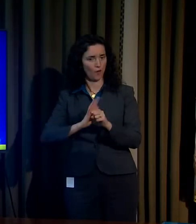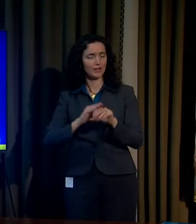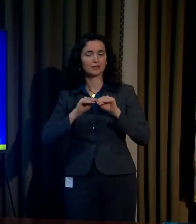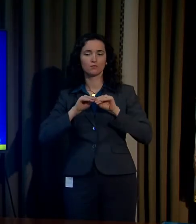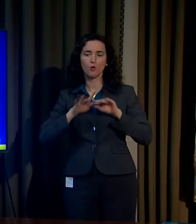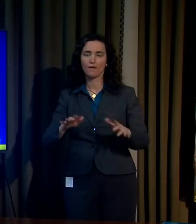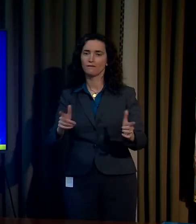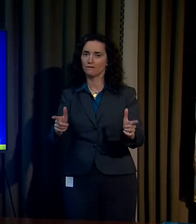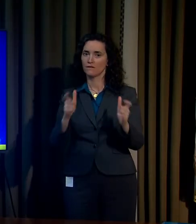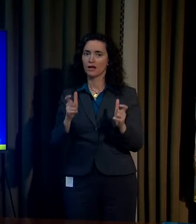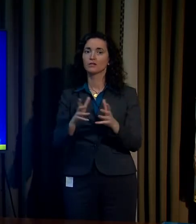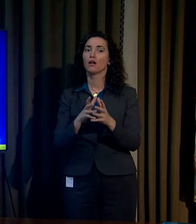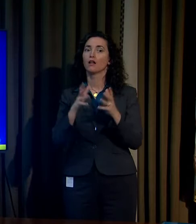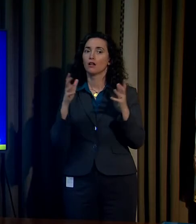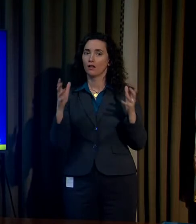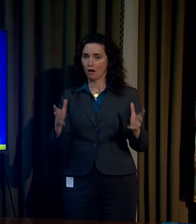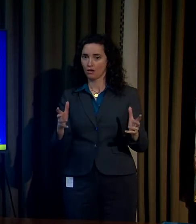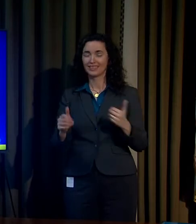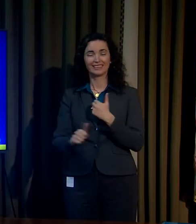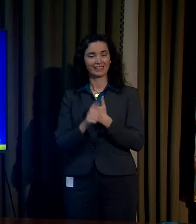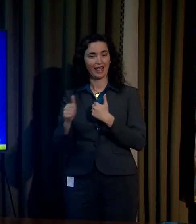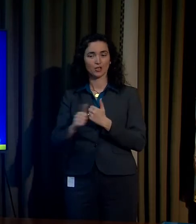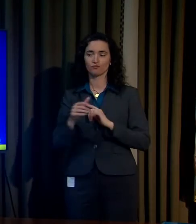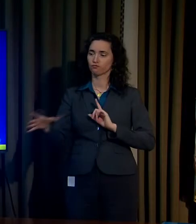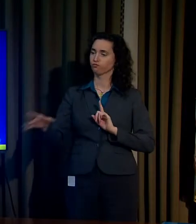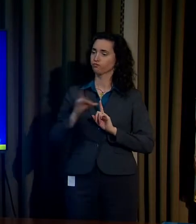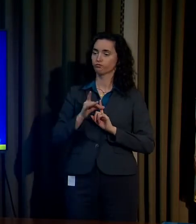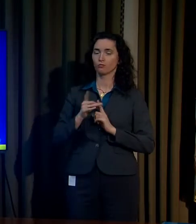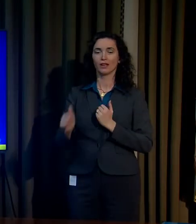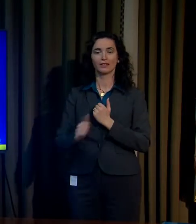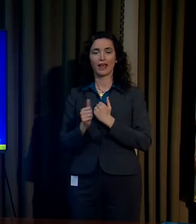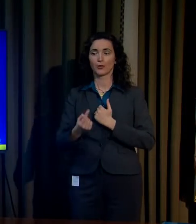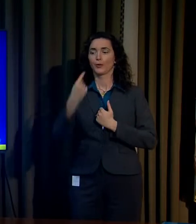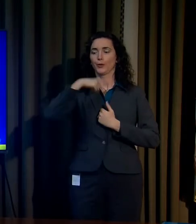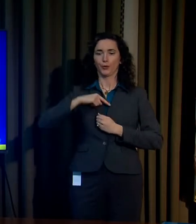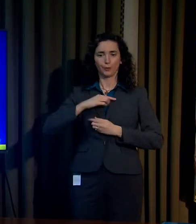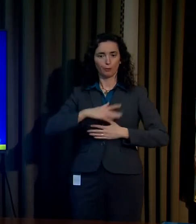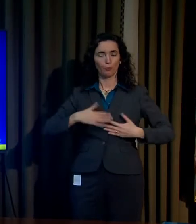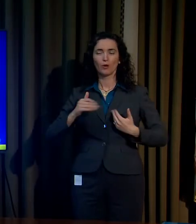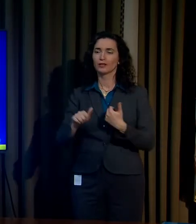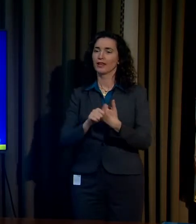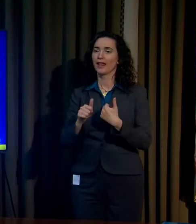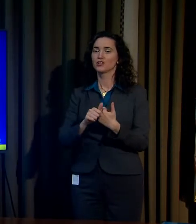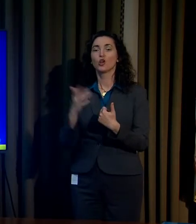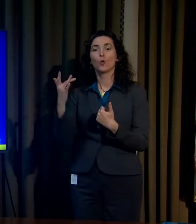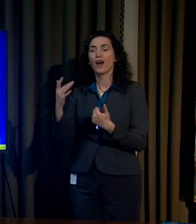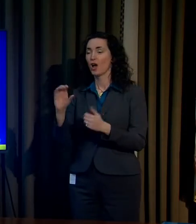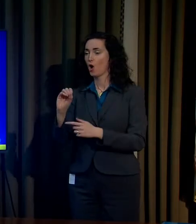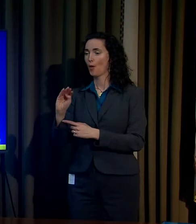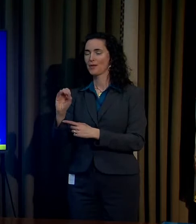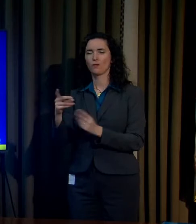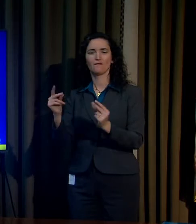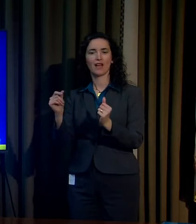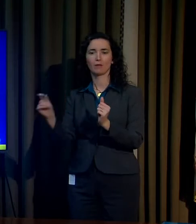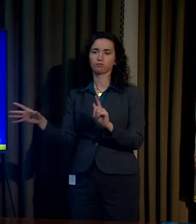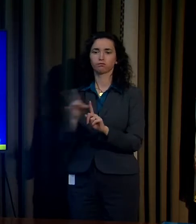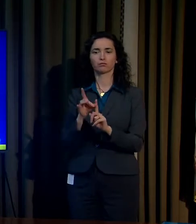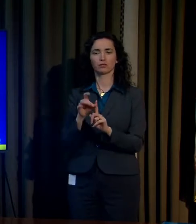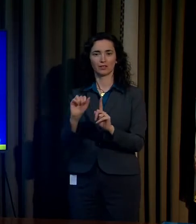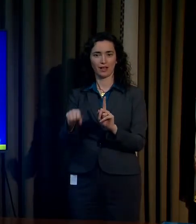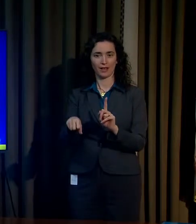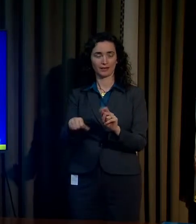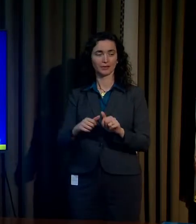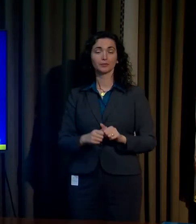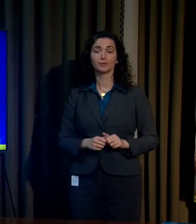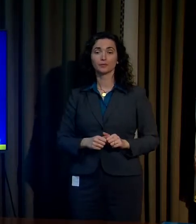COVID out there, a lot of risk of being exposed to this very transmissible Omicron variant. The governor mentioned the